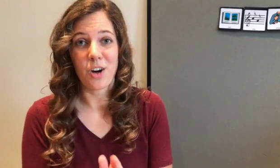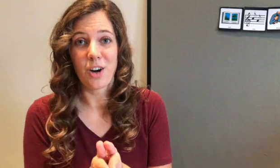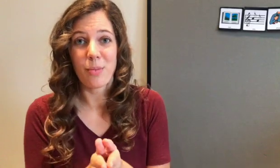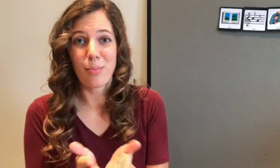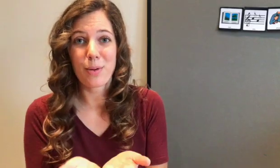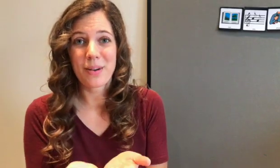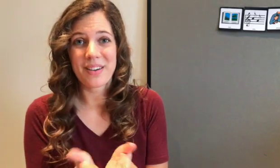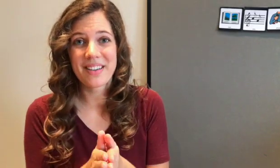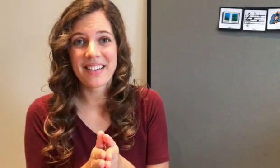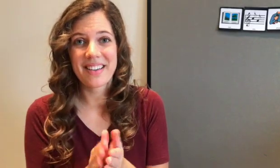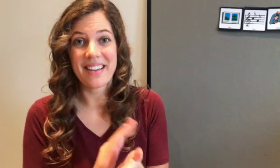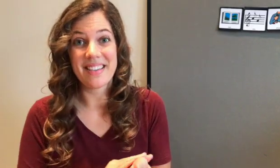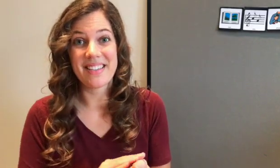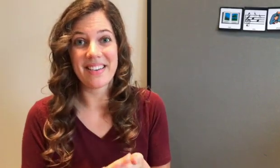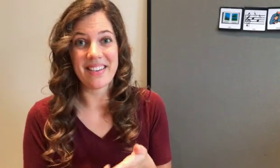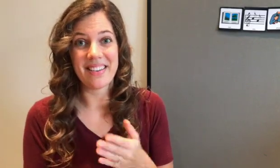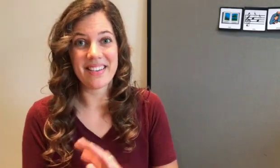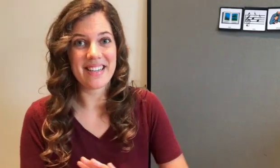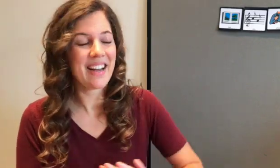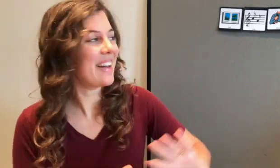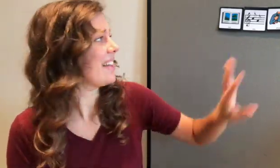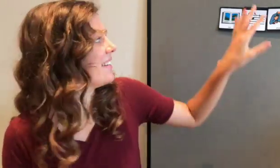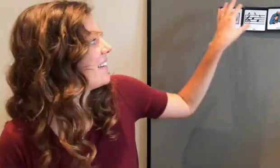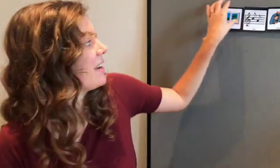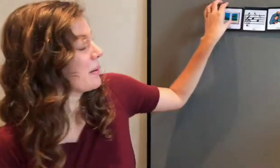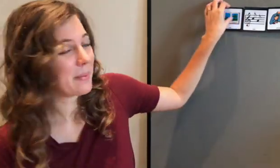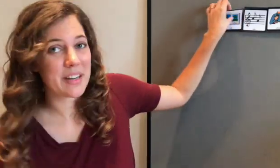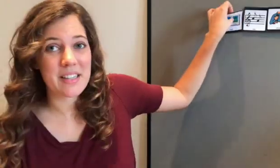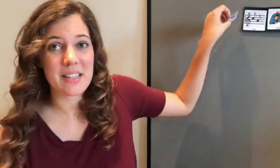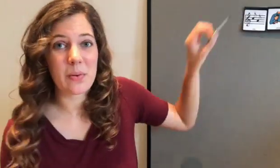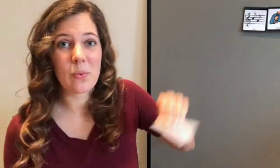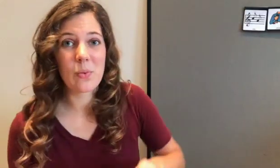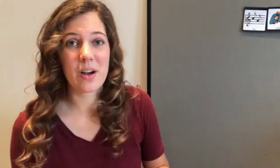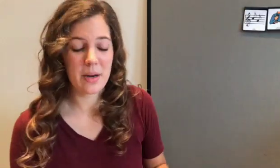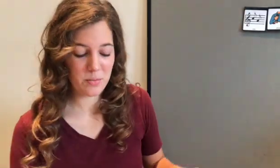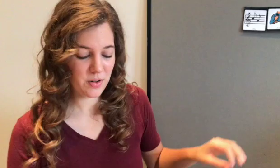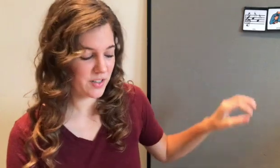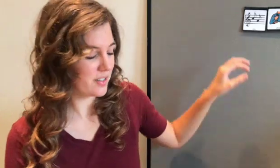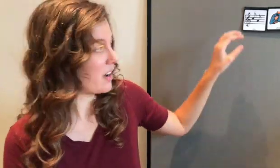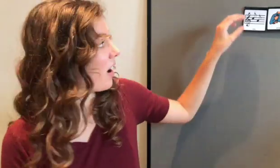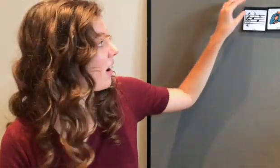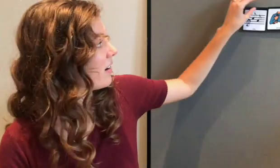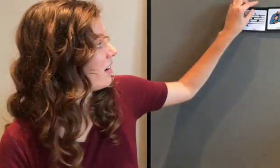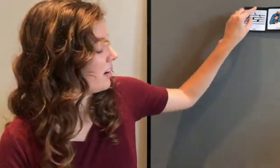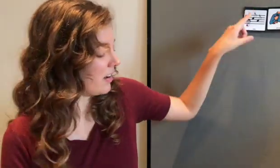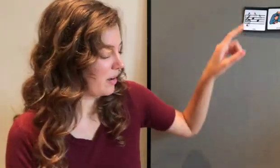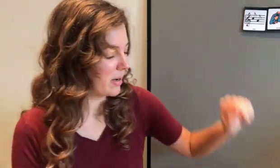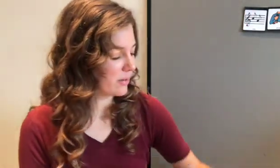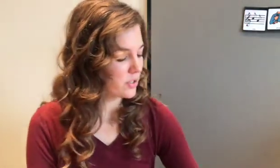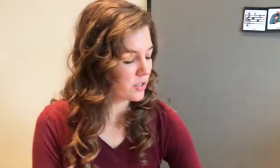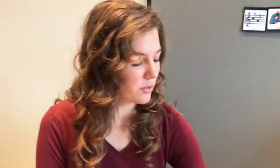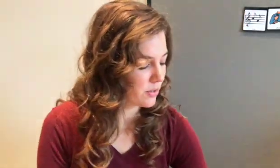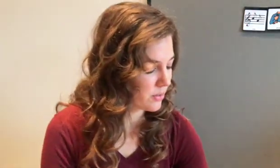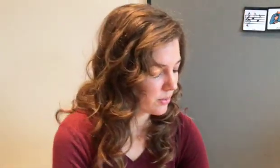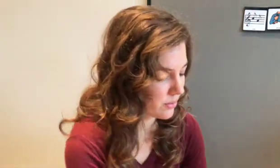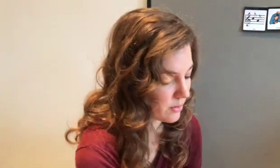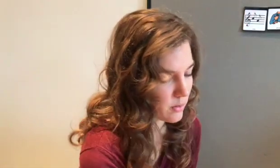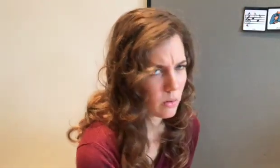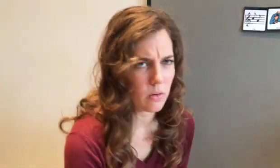Our book is all done. We're gonna sing one more song about two. Oh, is